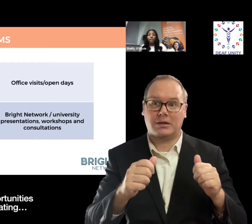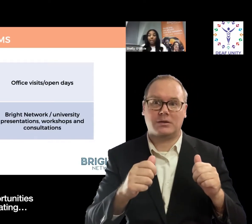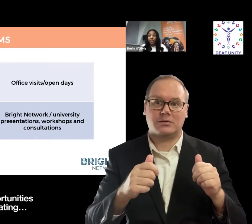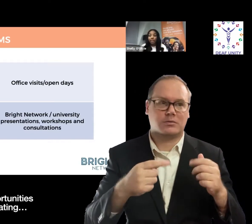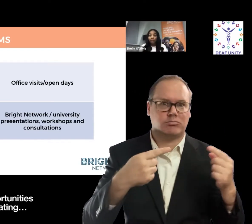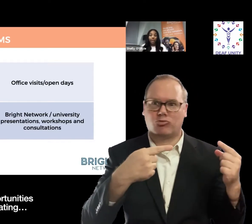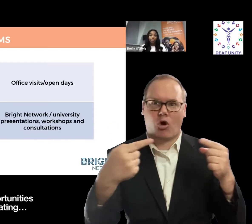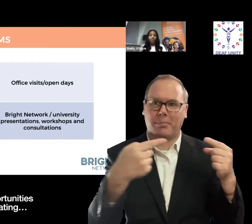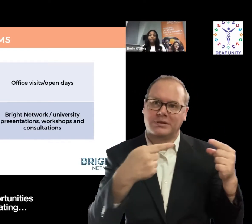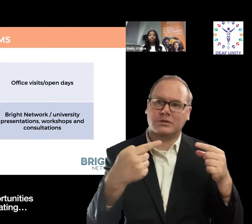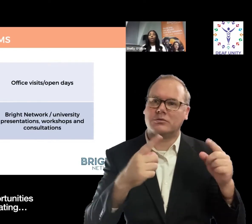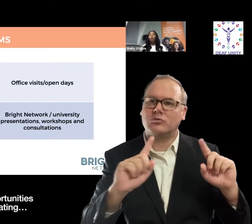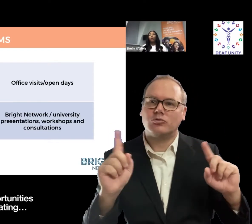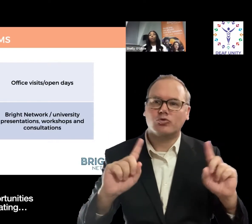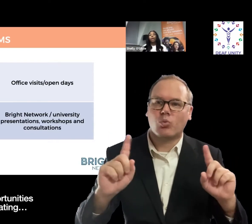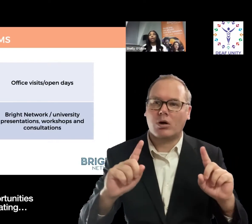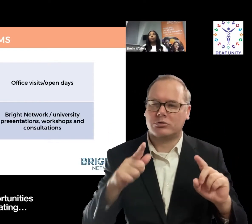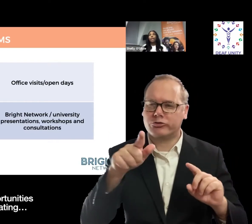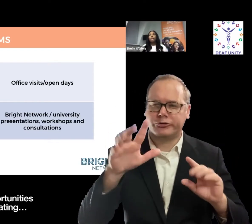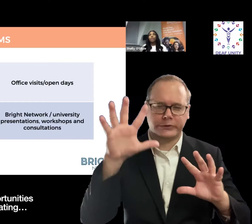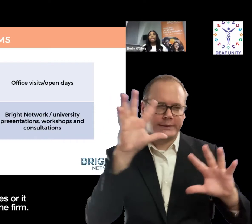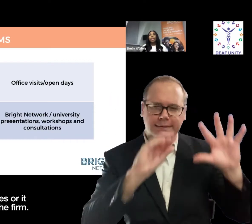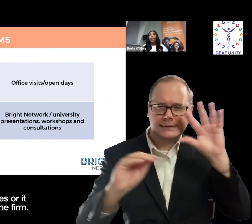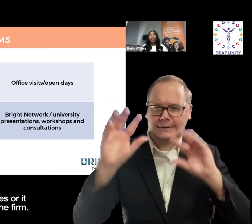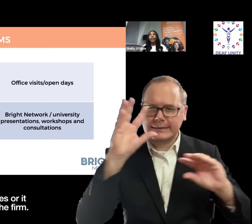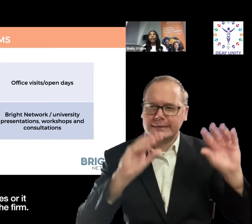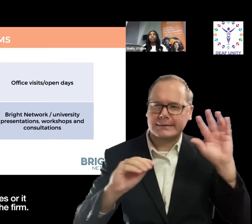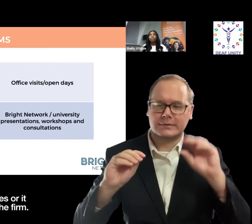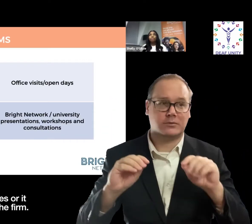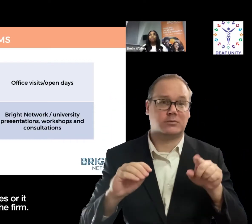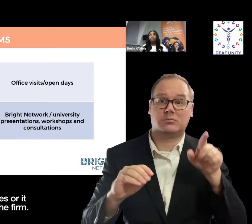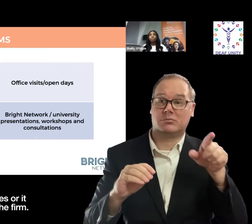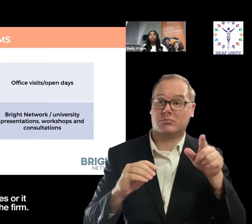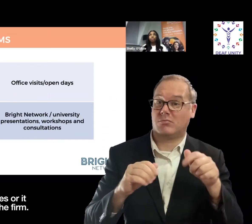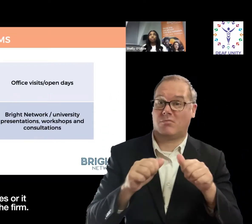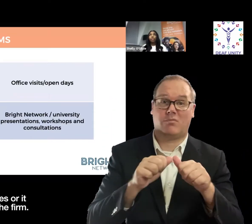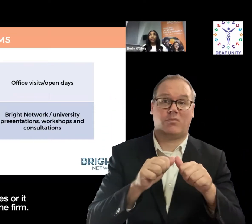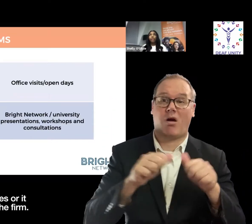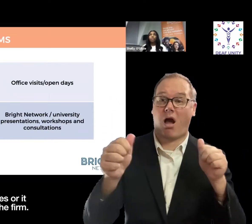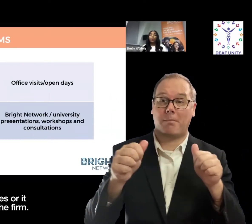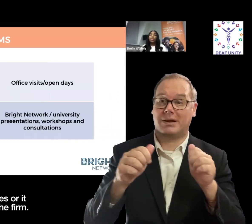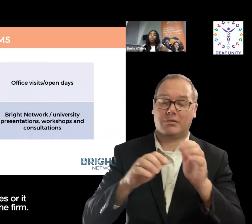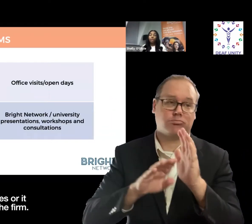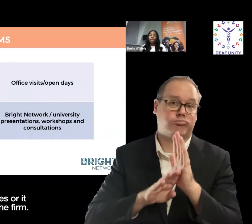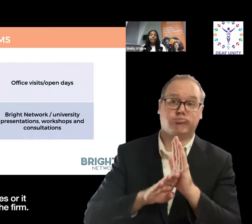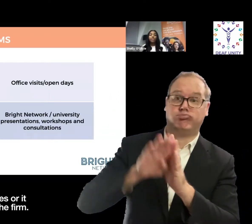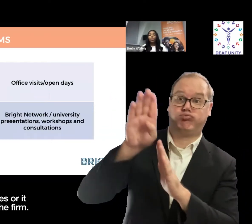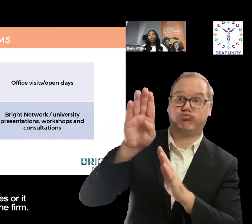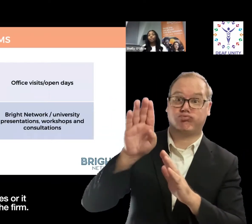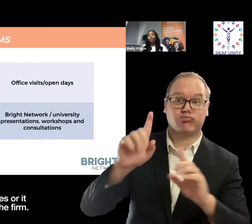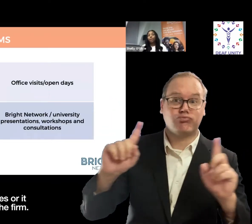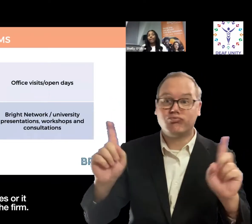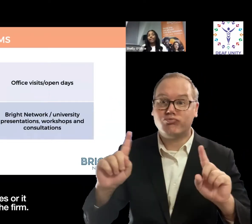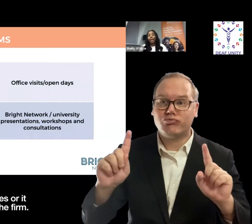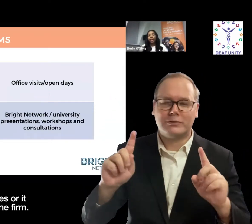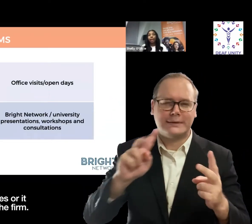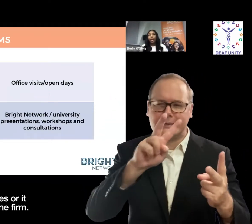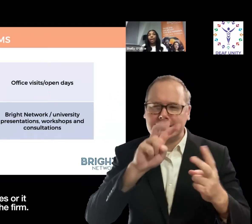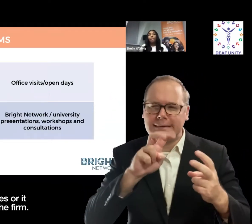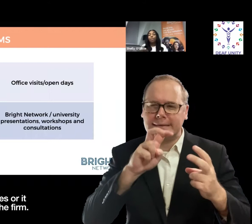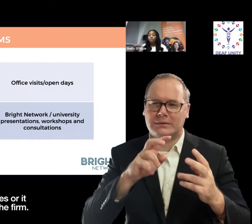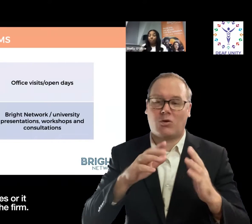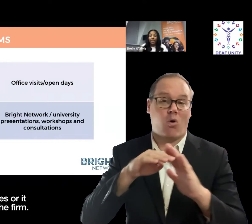opportunities for that firm, or it could be creating could be creating opportunities, or it could be